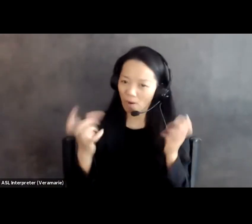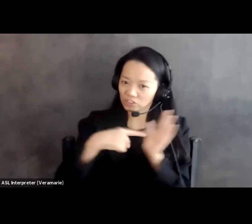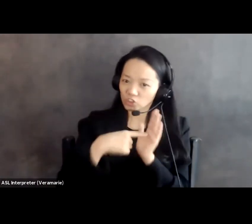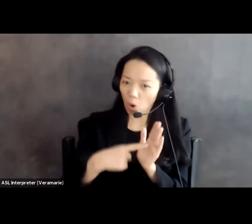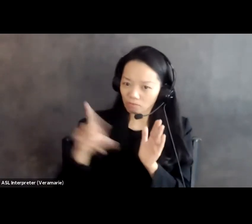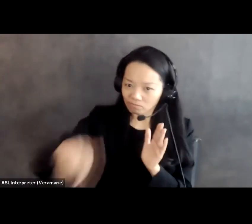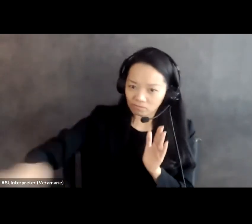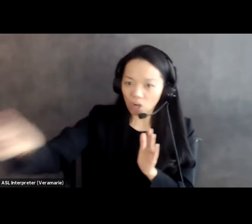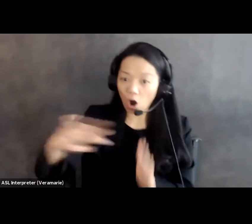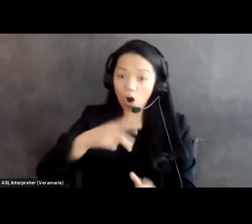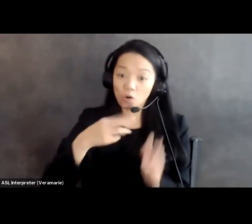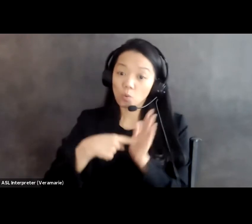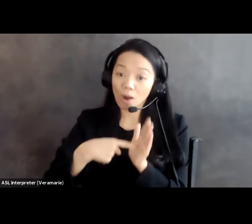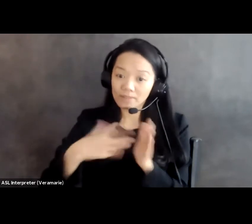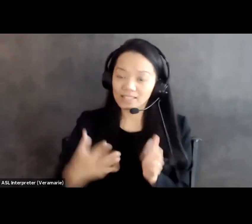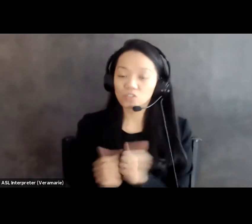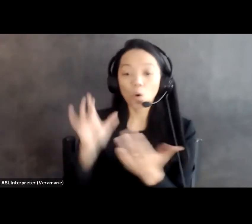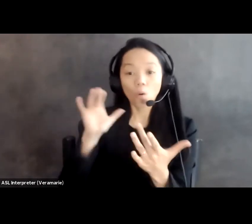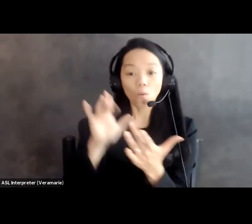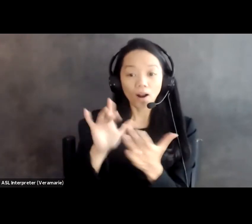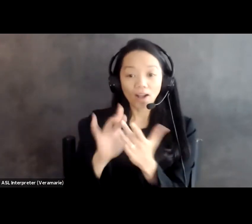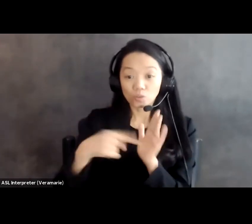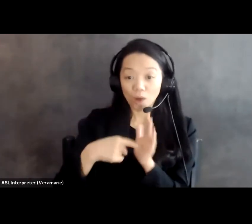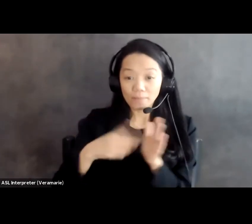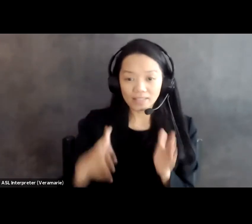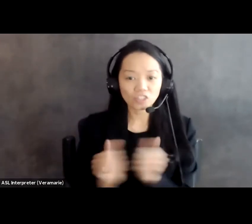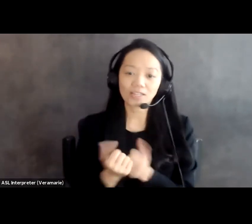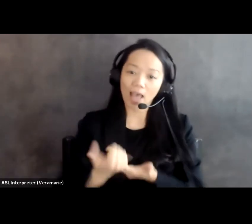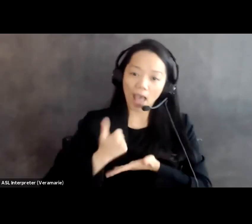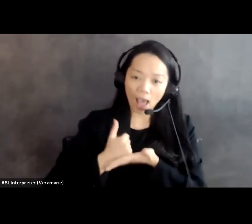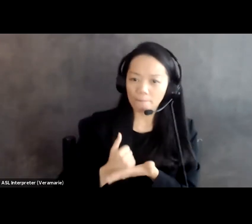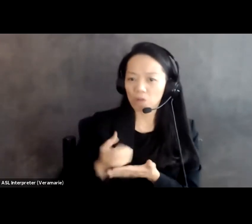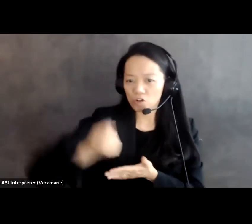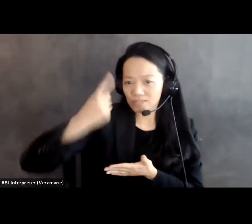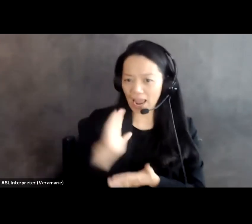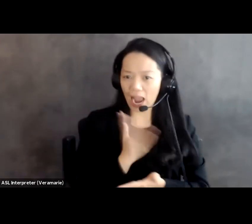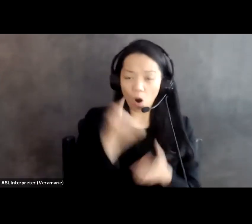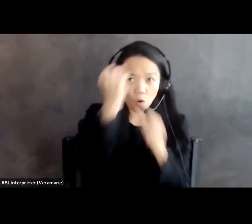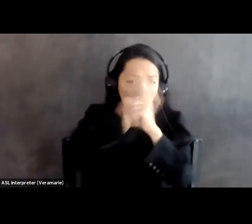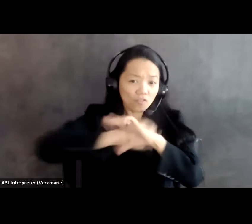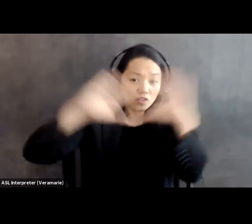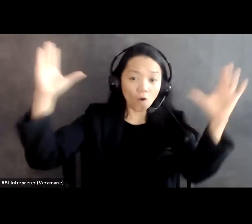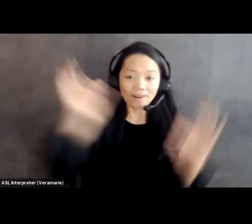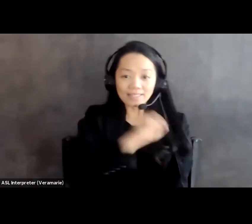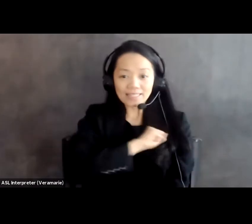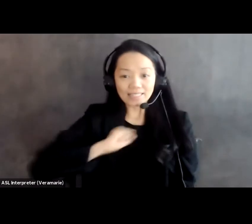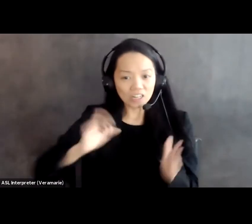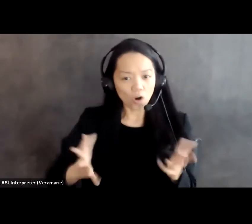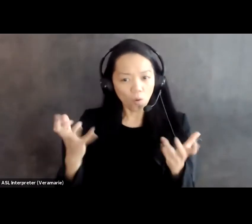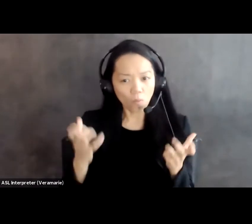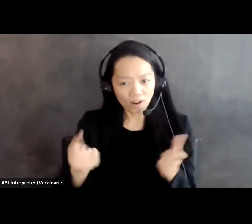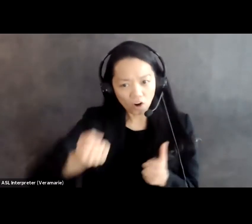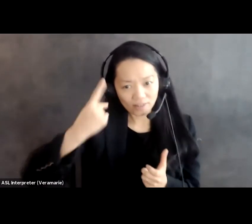we contact our representatives to share our big picture views. Things like, I want the senator to know that I am committed to